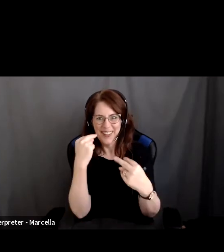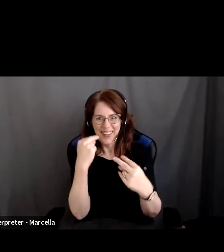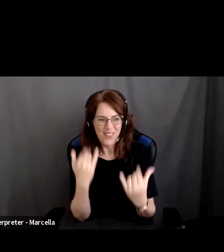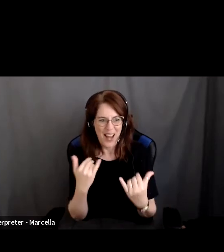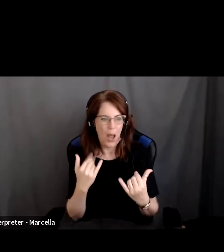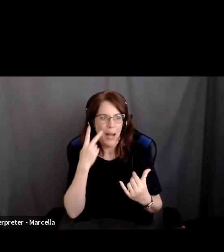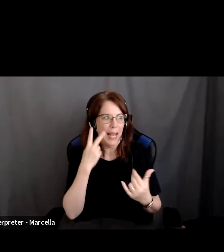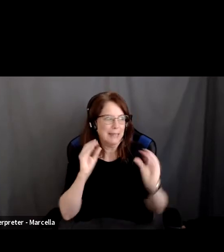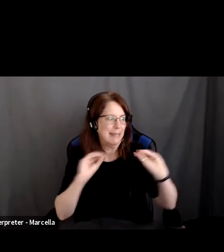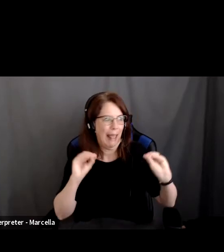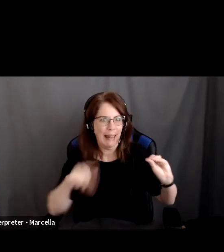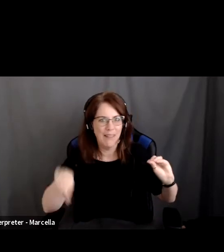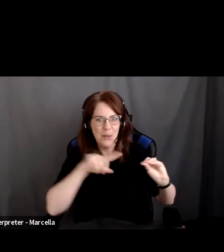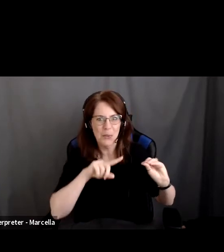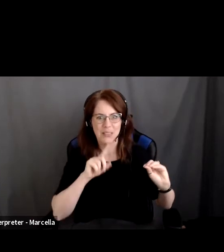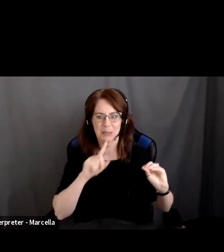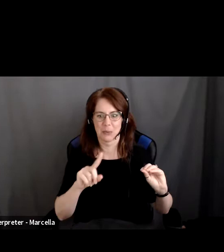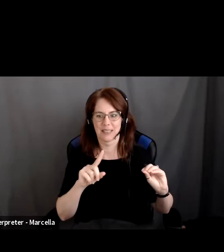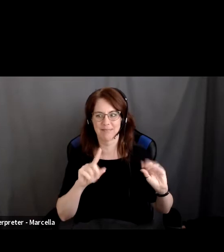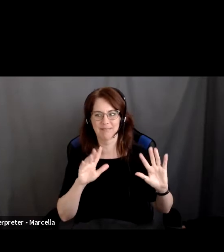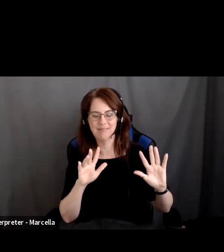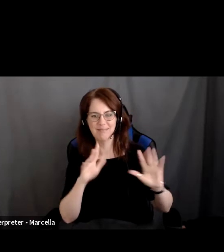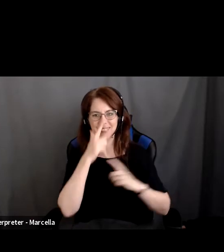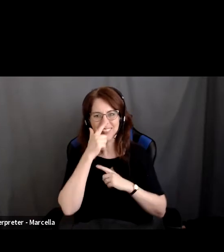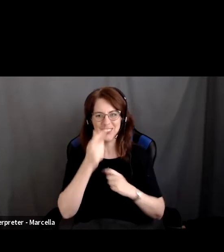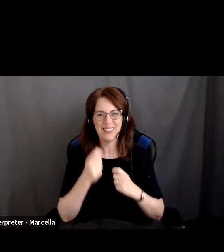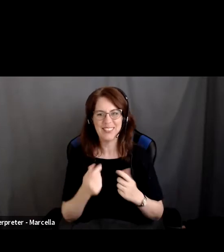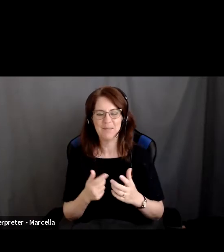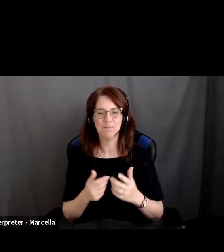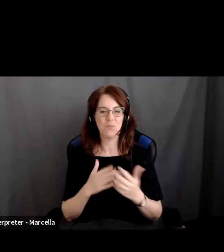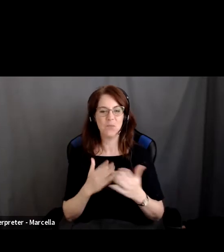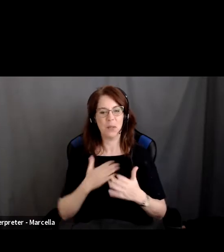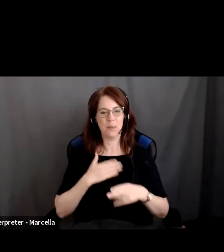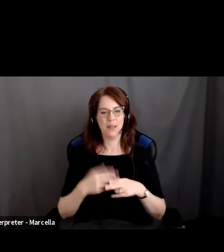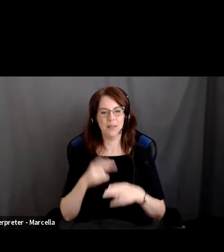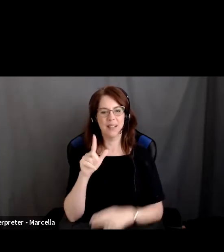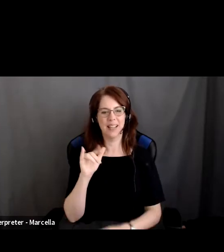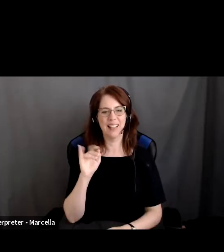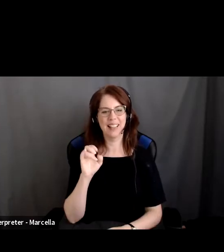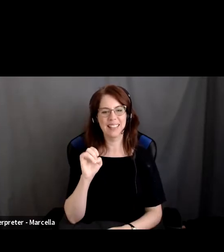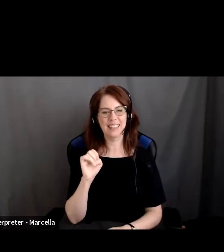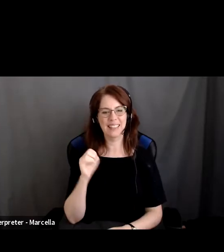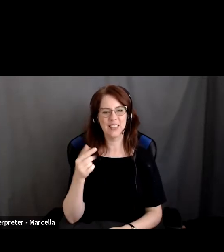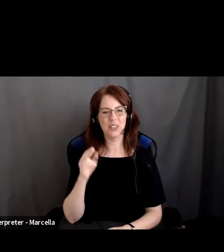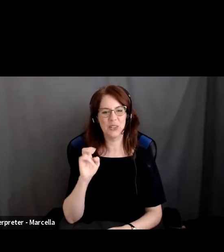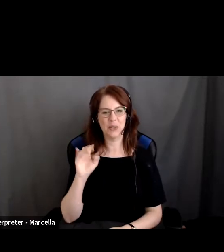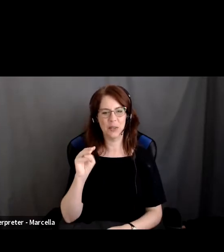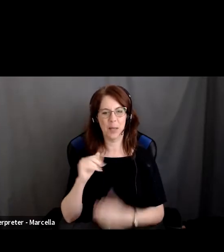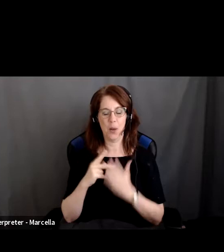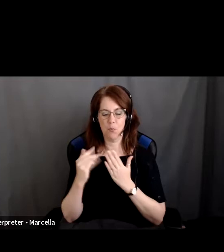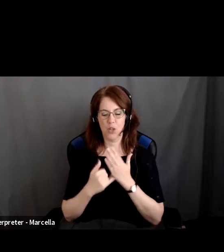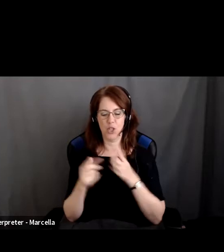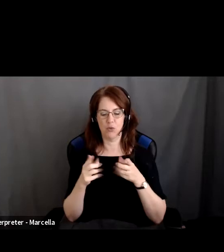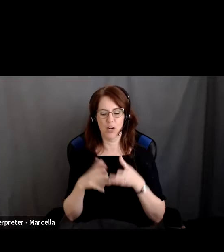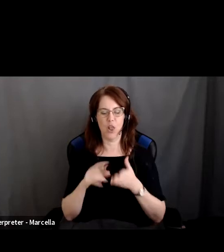any of you, and it's interesting. But again, my name is Lily Griman. I am a project director at the Research